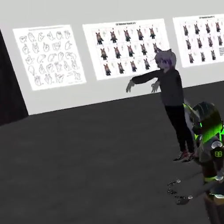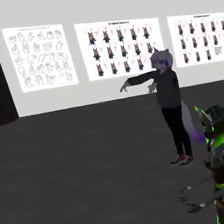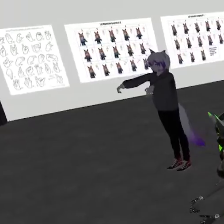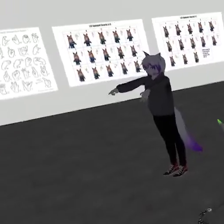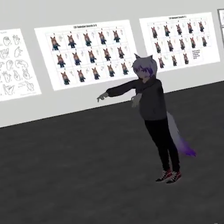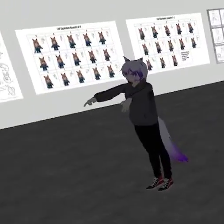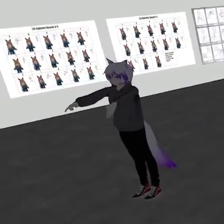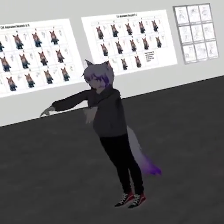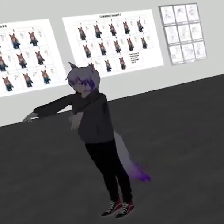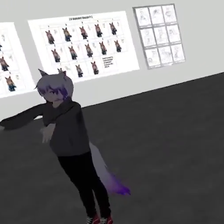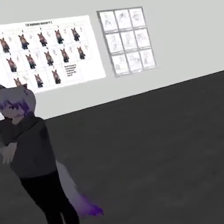Can you talk?